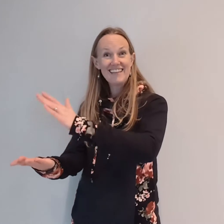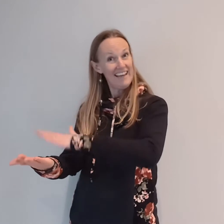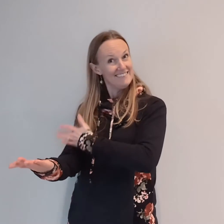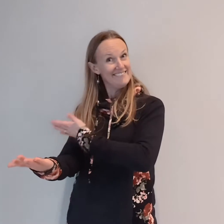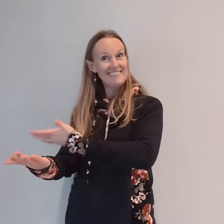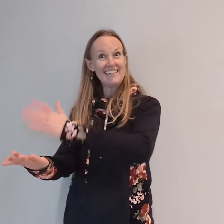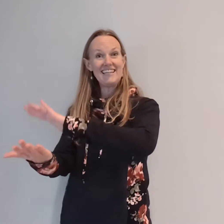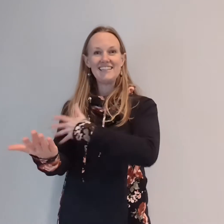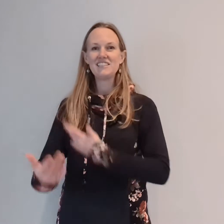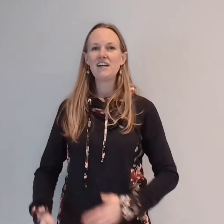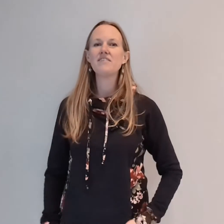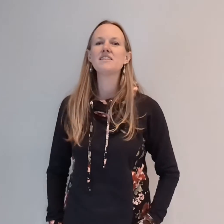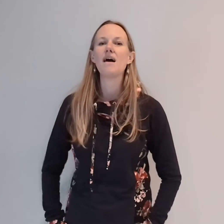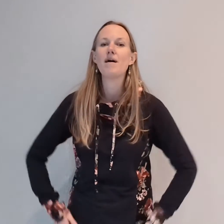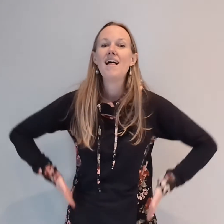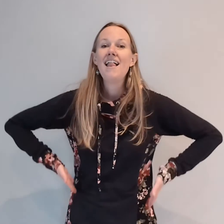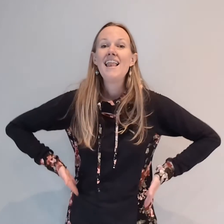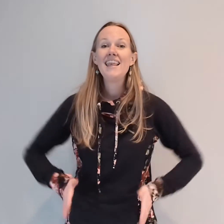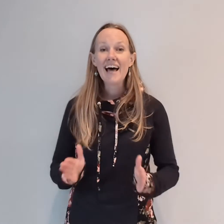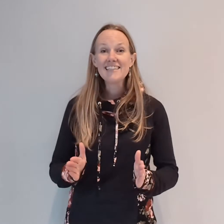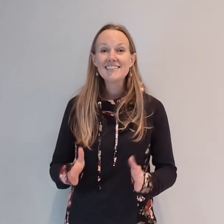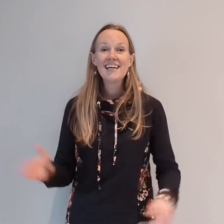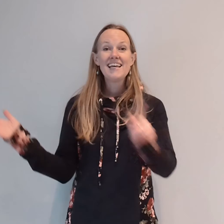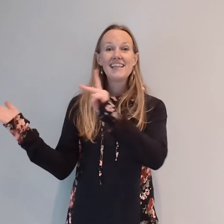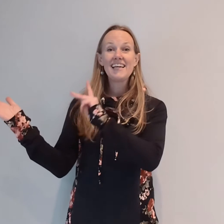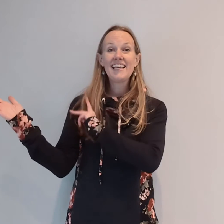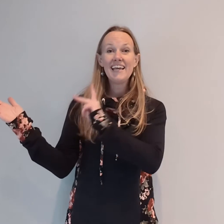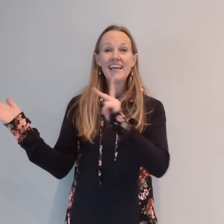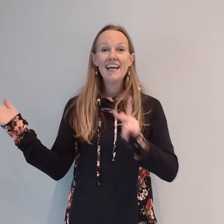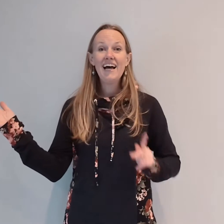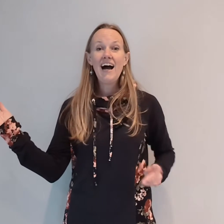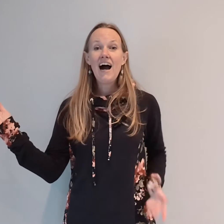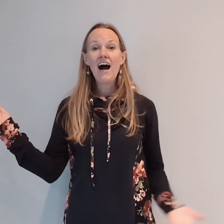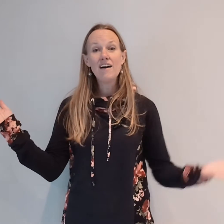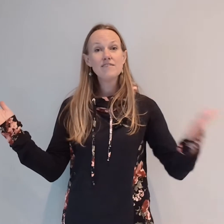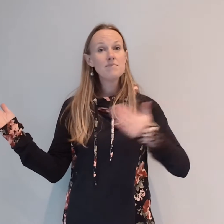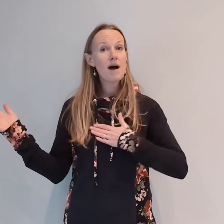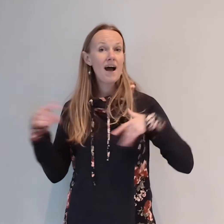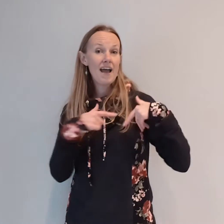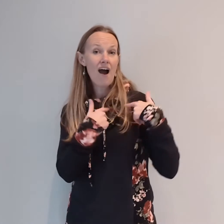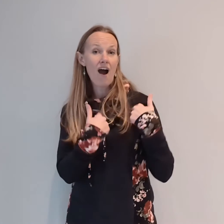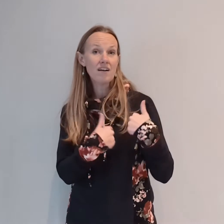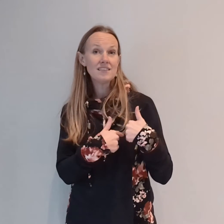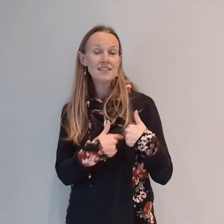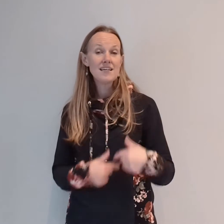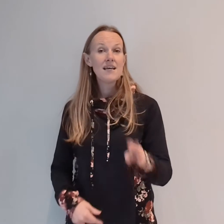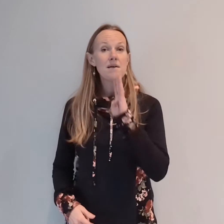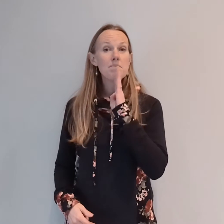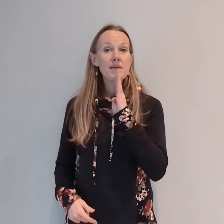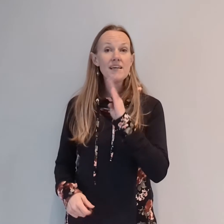okay? And that's it. Let's try from the top. Let the King of my heart be